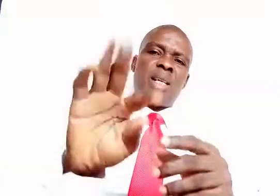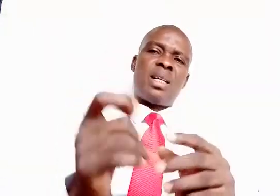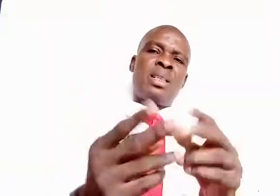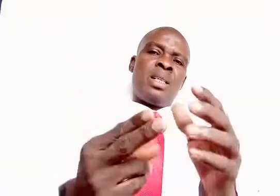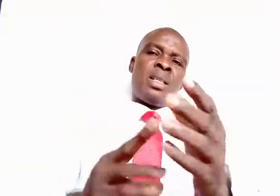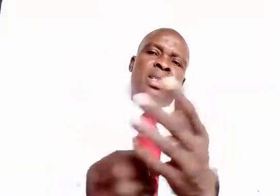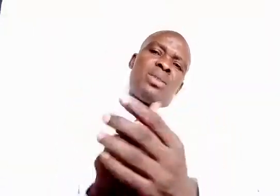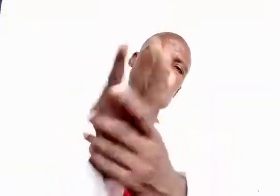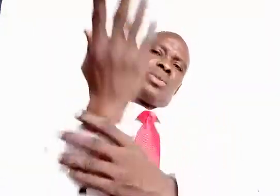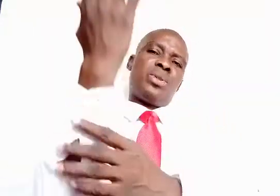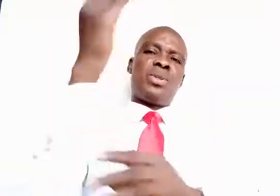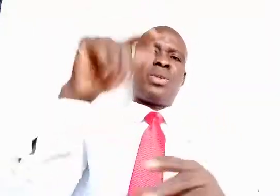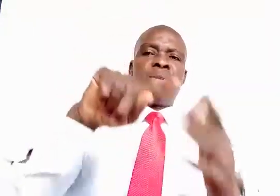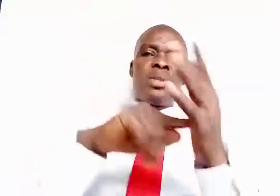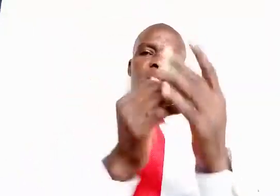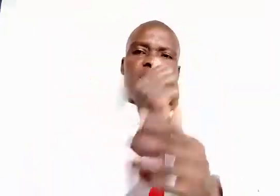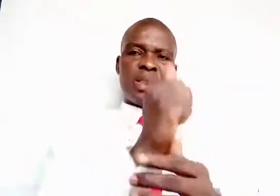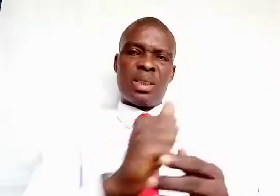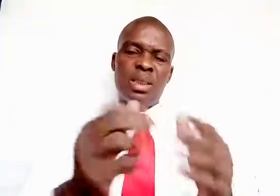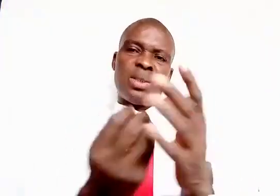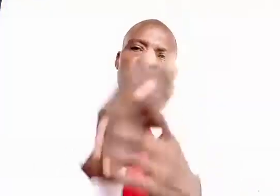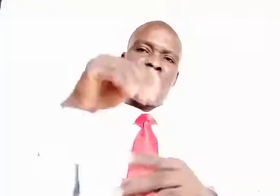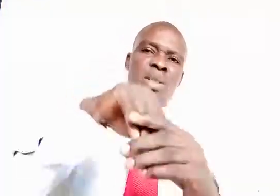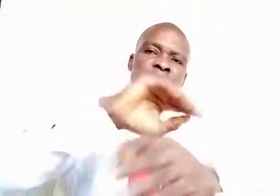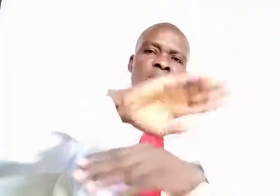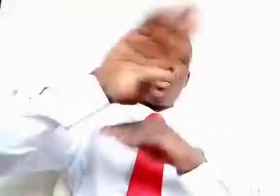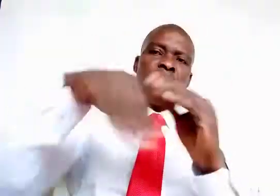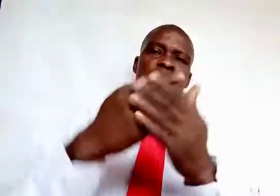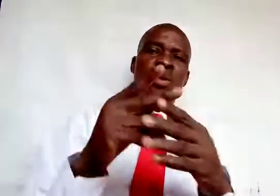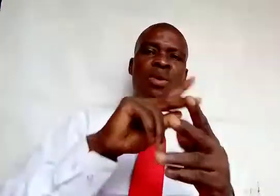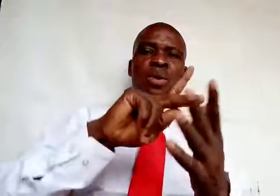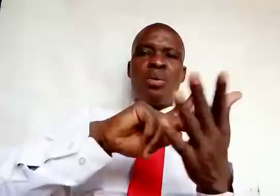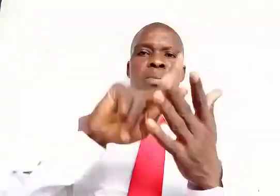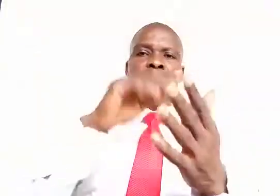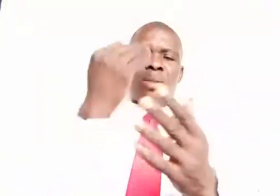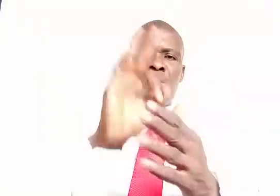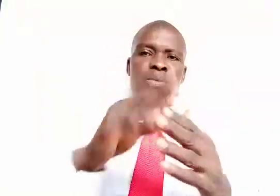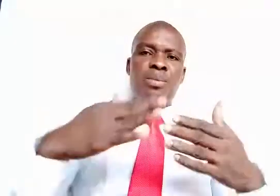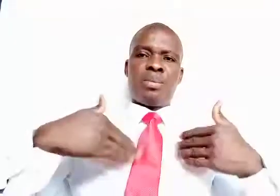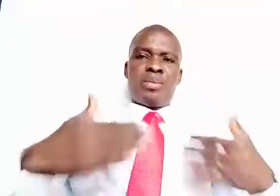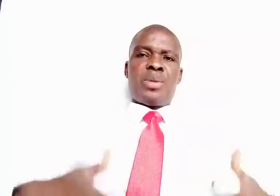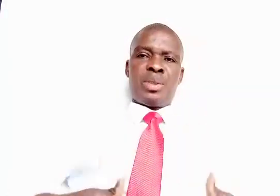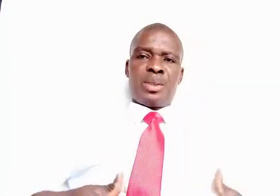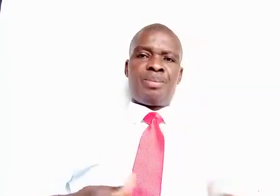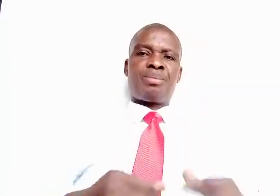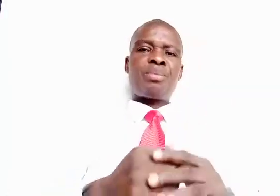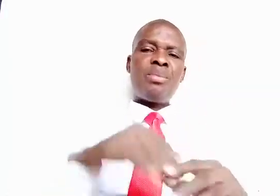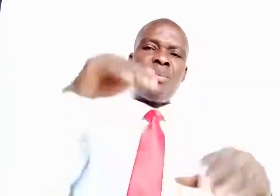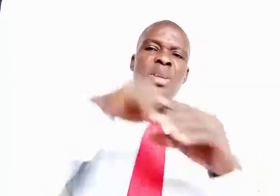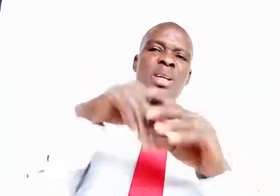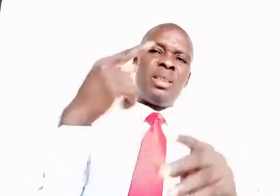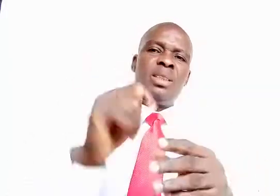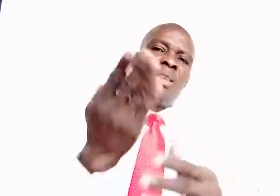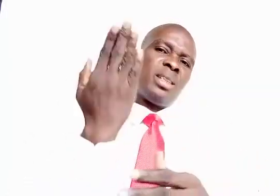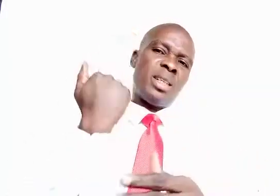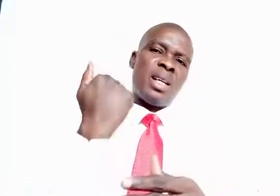growth in all parts of the body. Introduction. In the previous class, we gave some examples